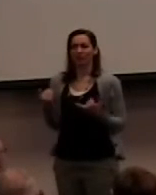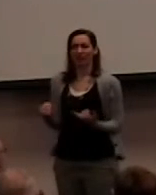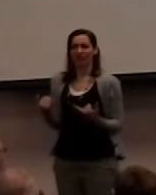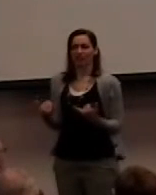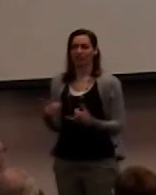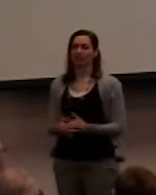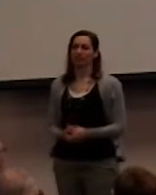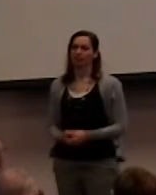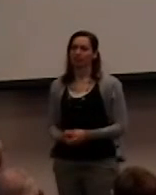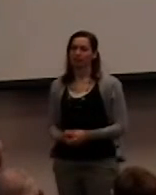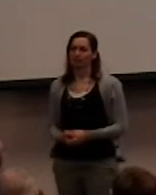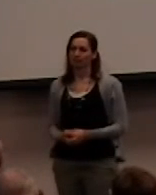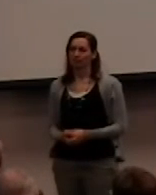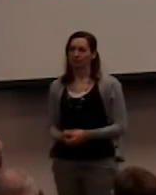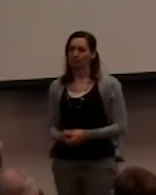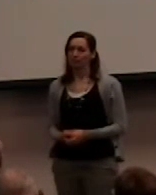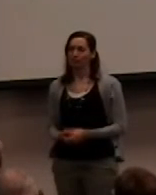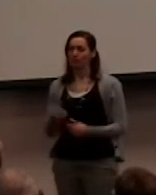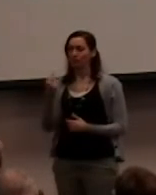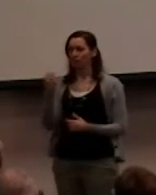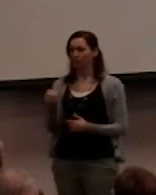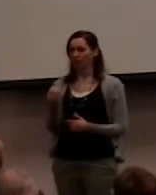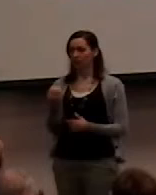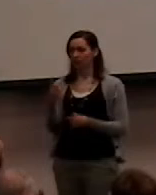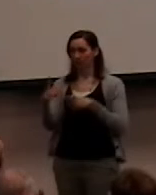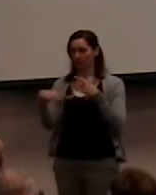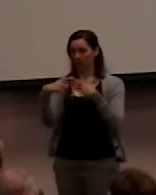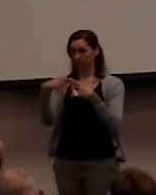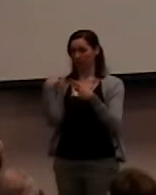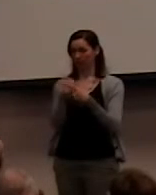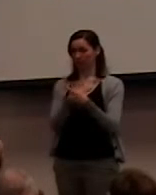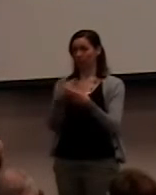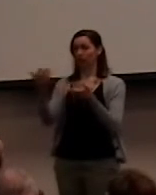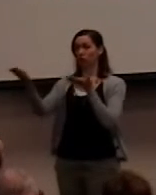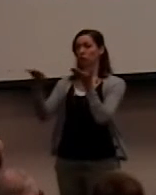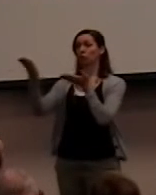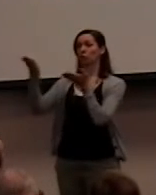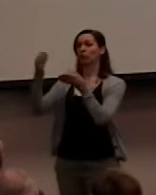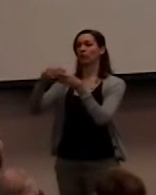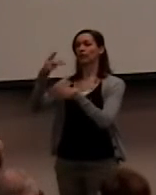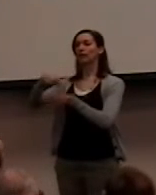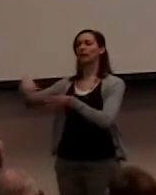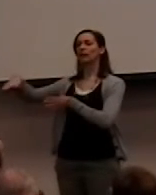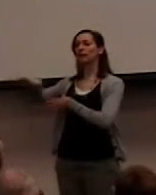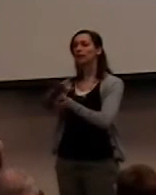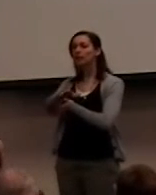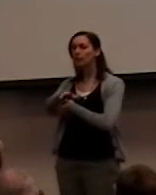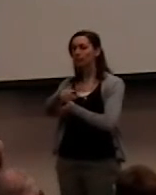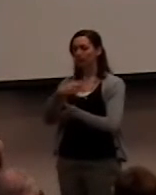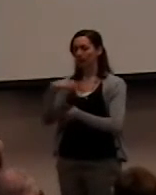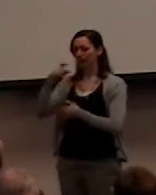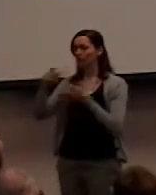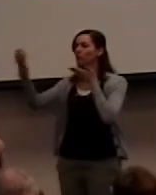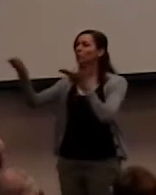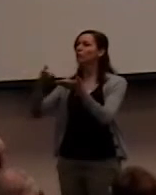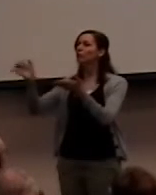today. So in our service in the kingdom, I think this servant's a good man to